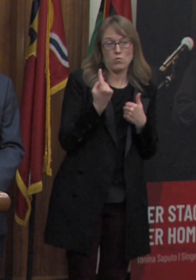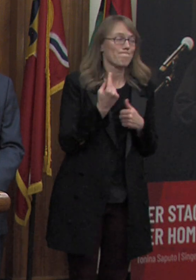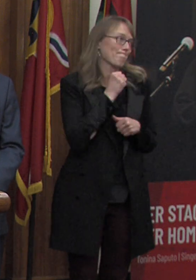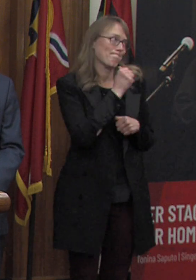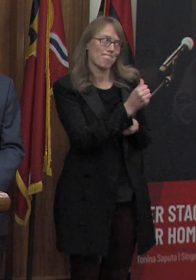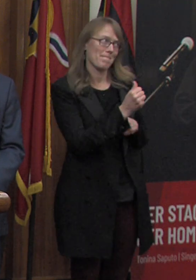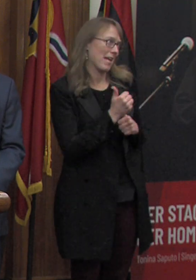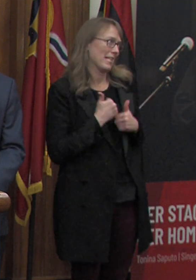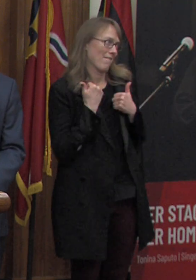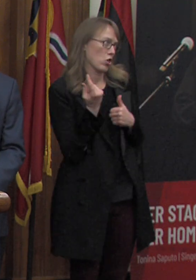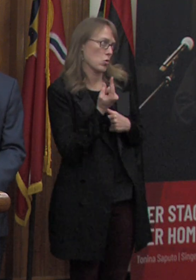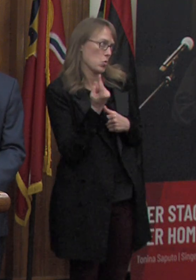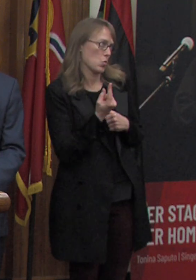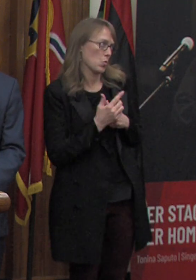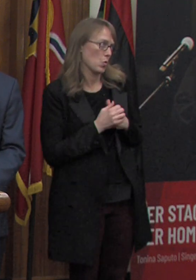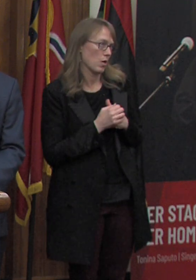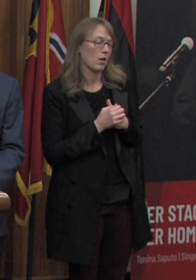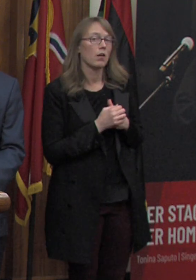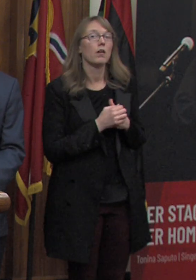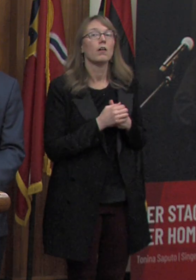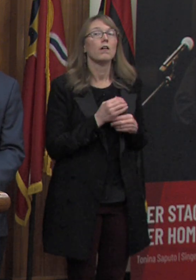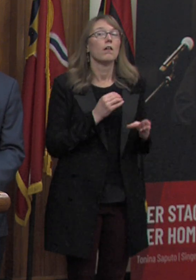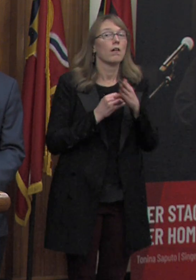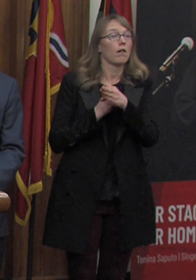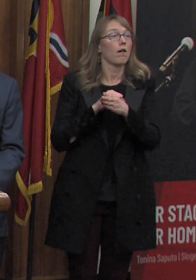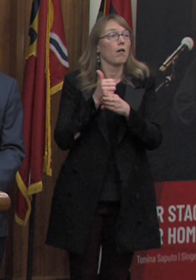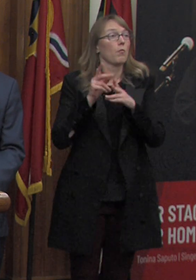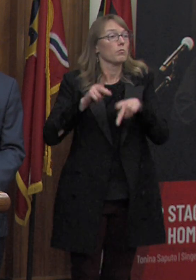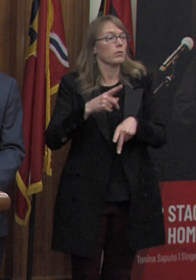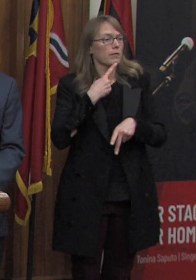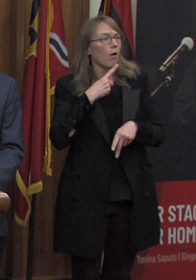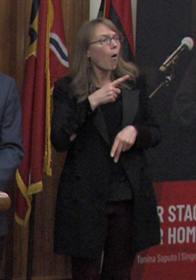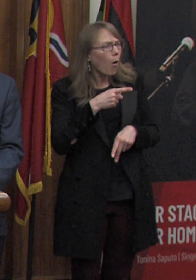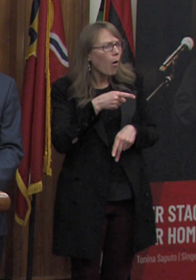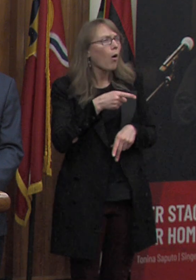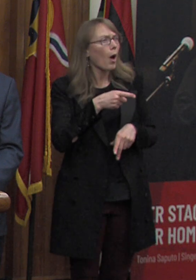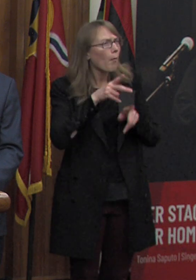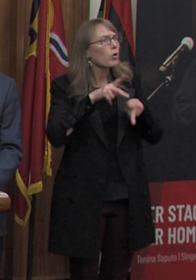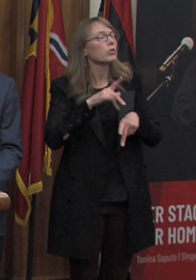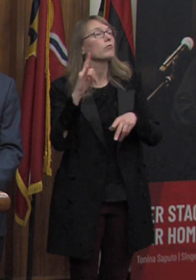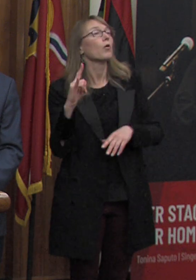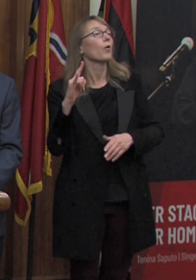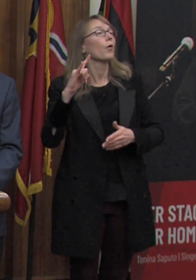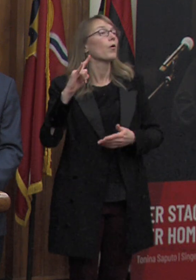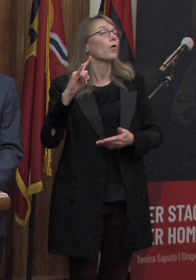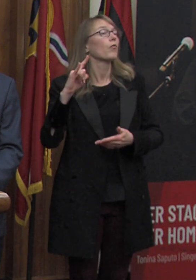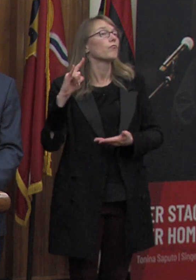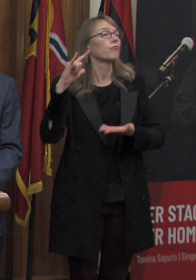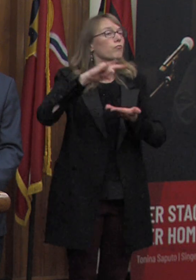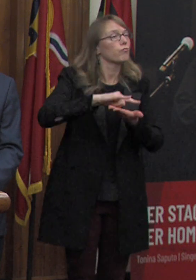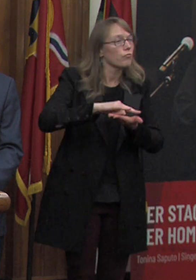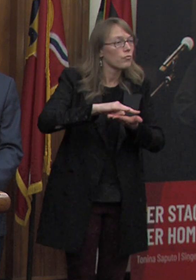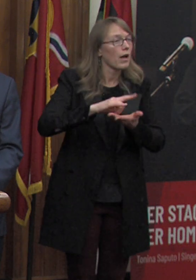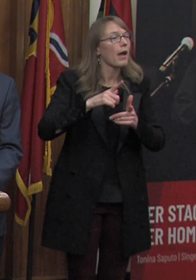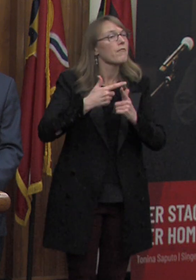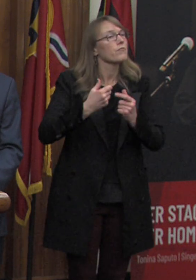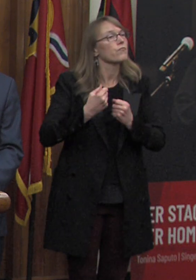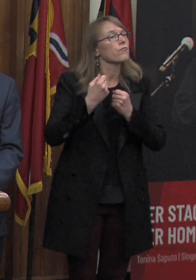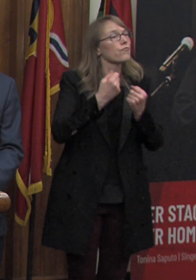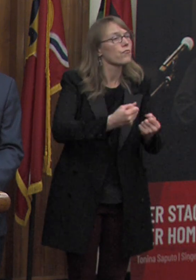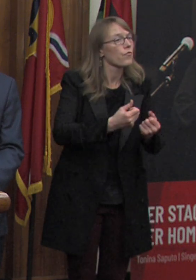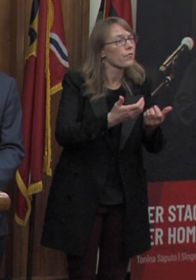alone. So they flew in from another country and then came and then drove here? Correct. From the airport. In